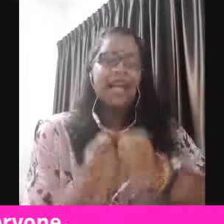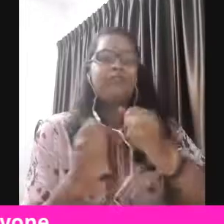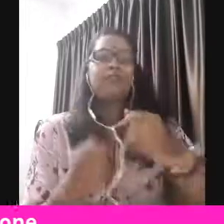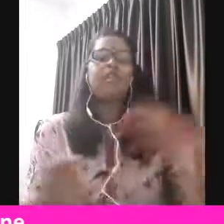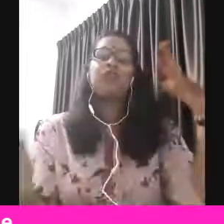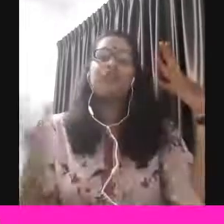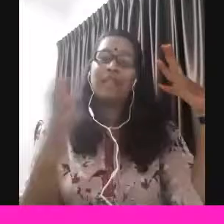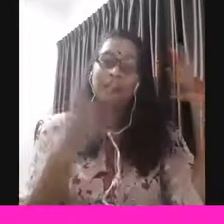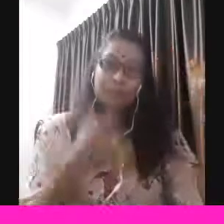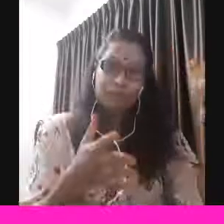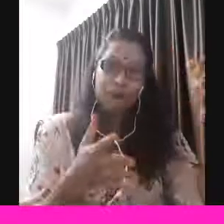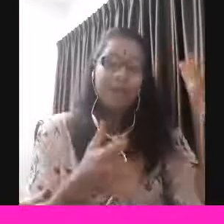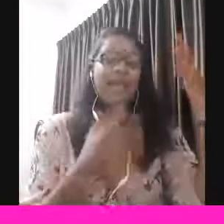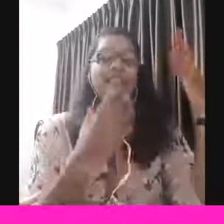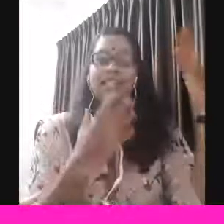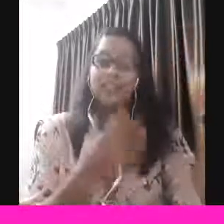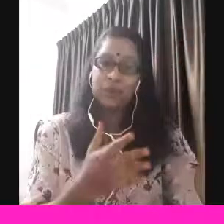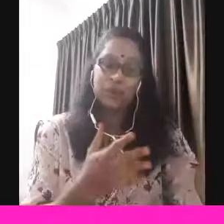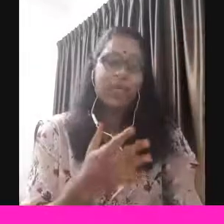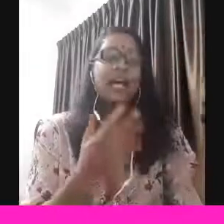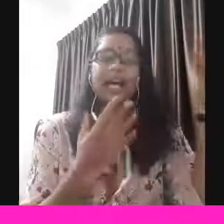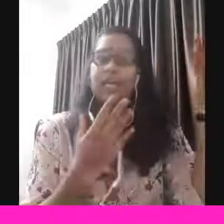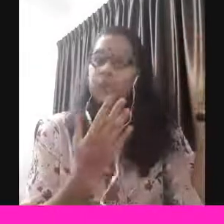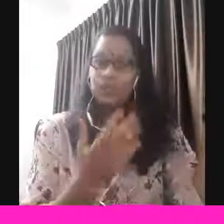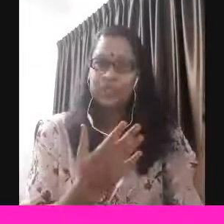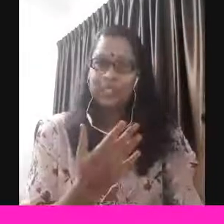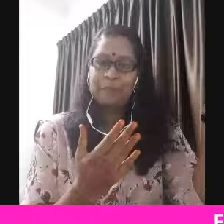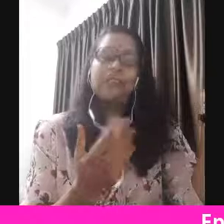enter, and we have to fill up the form and send it to